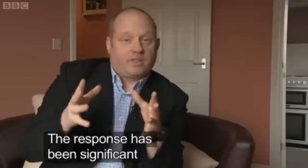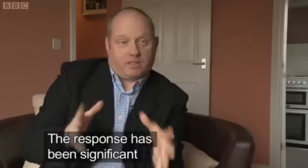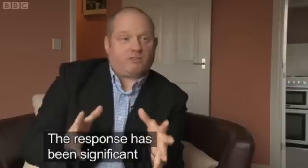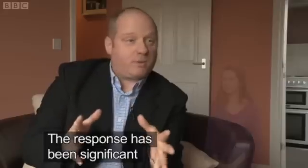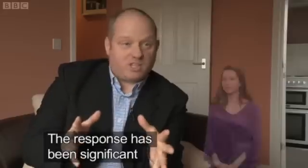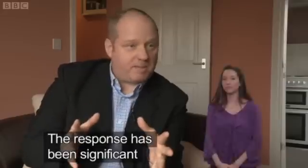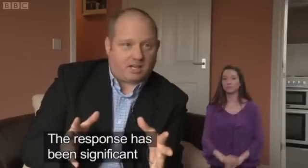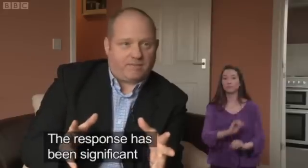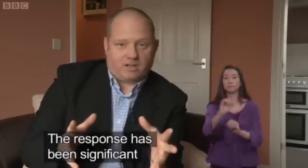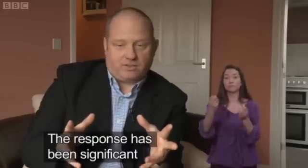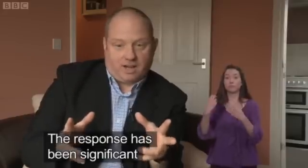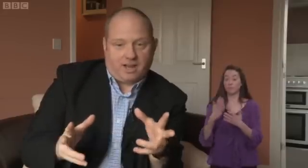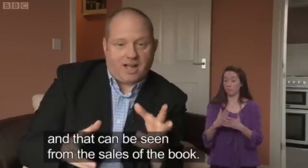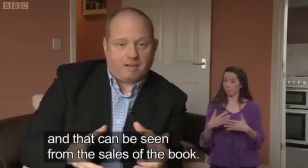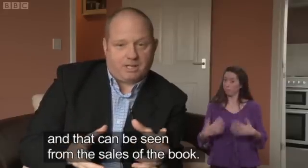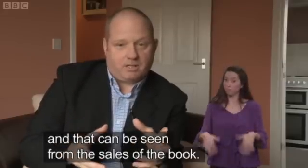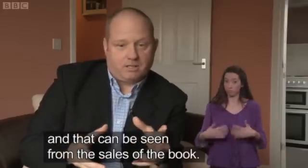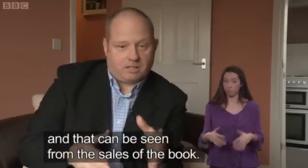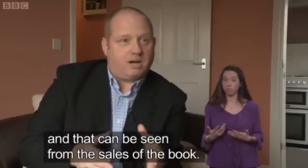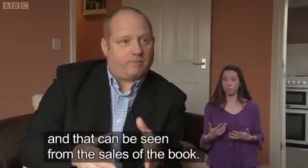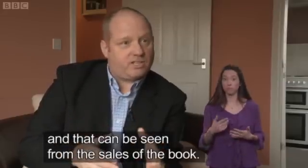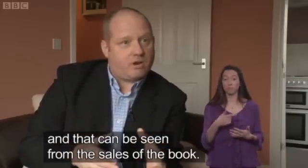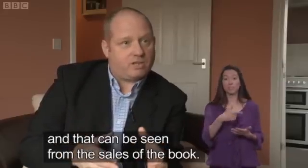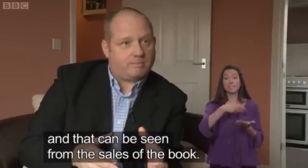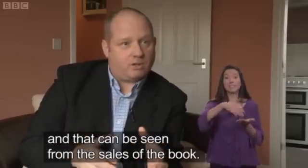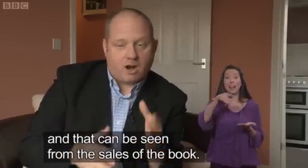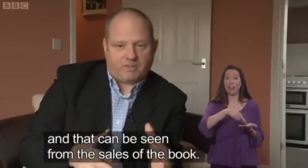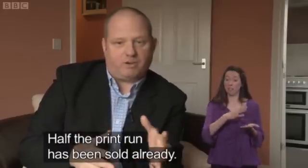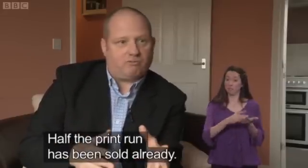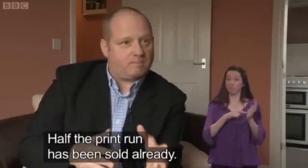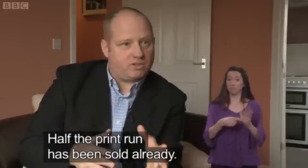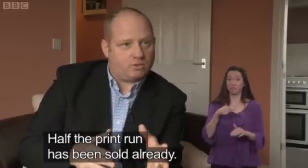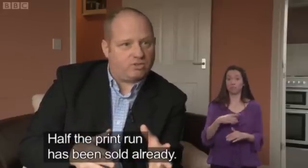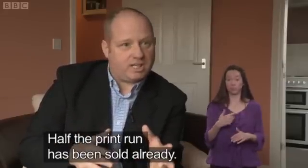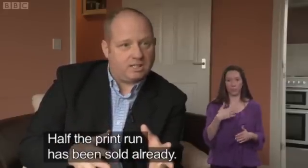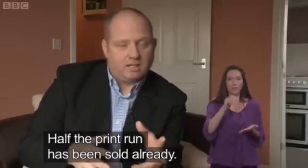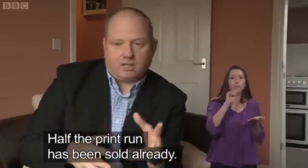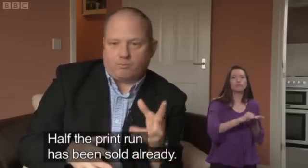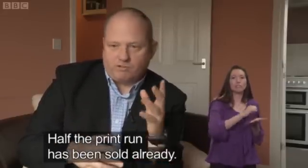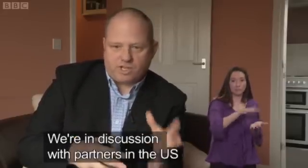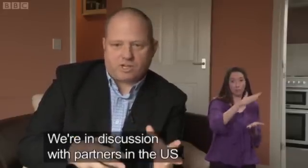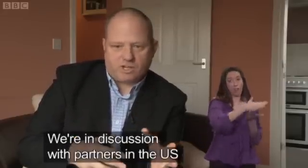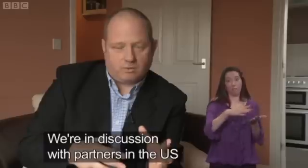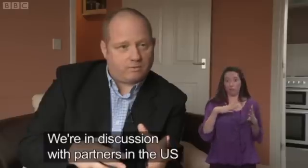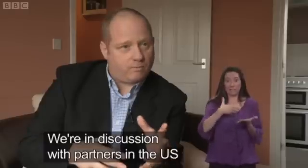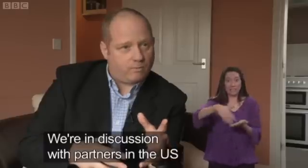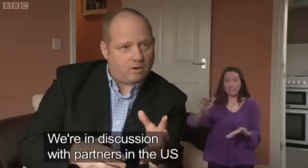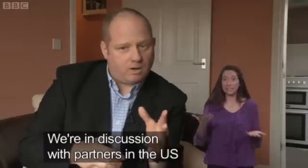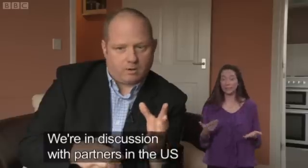The response has been significant, and that can be seen from the sales of the book. Half the print one's been sold already. We're in discussion with